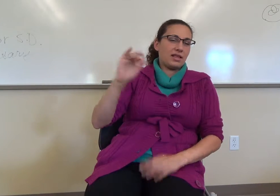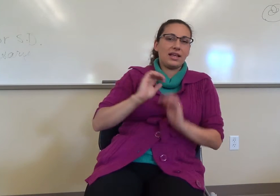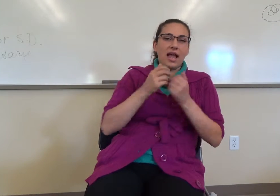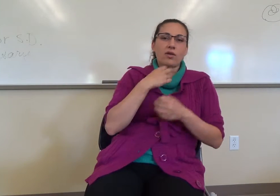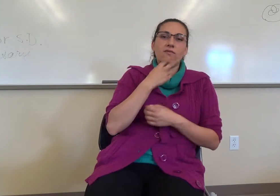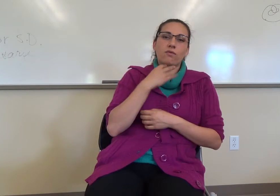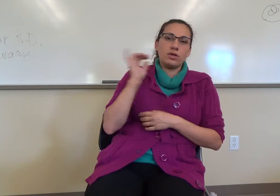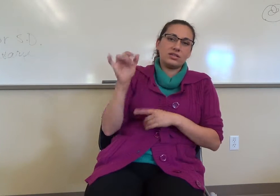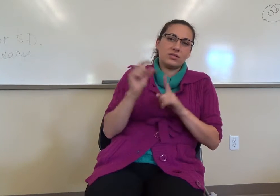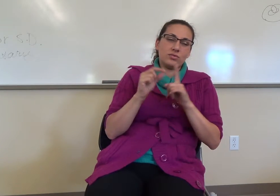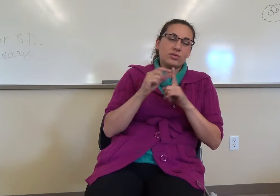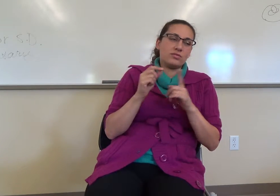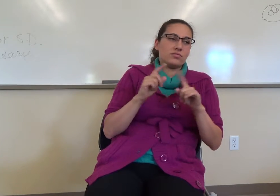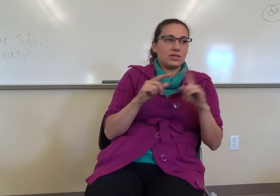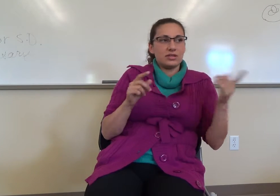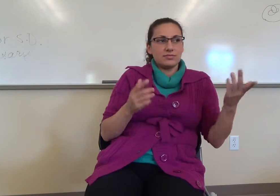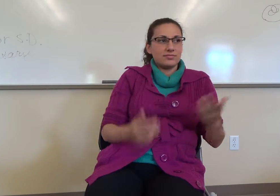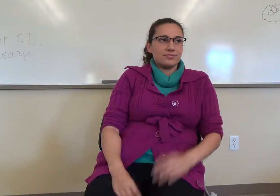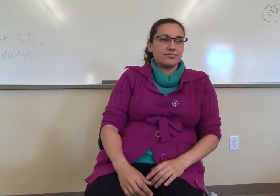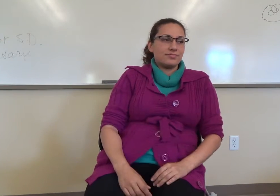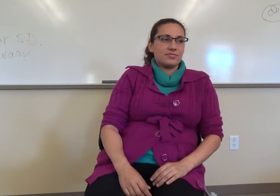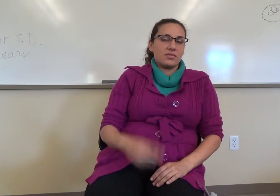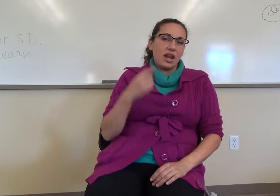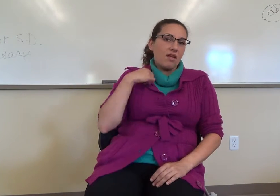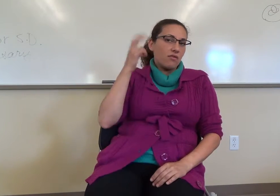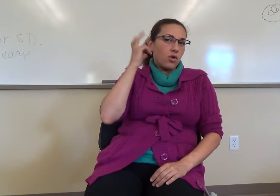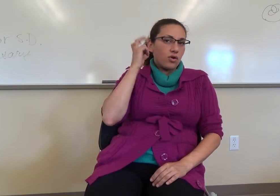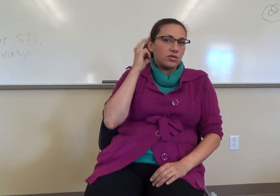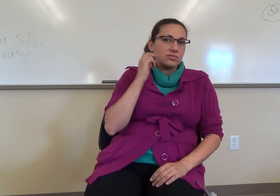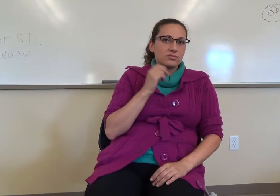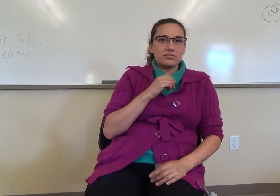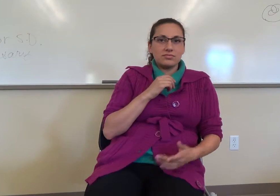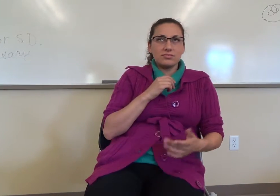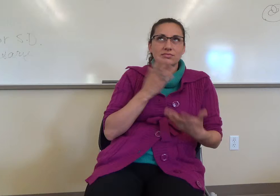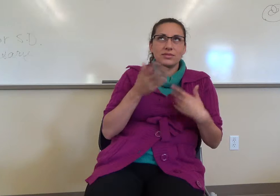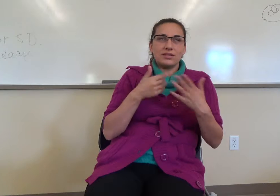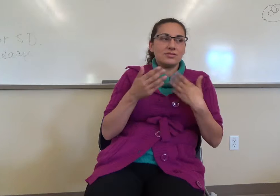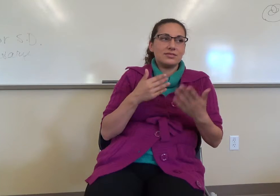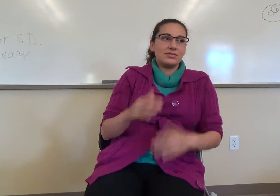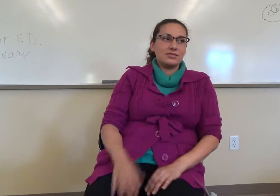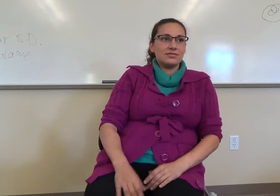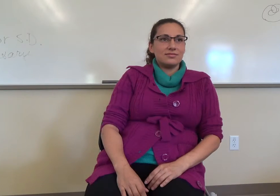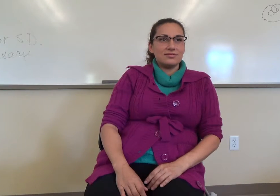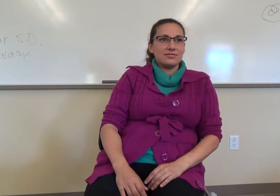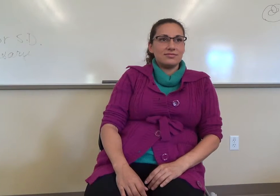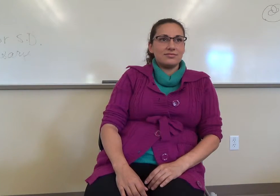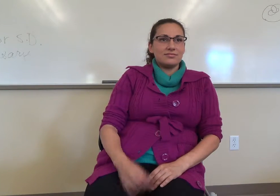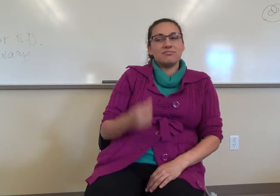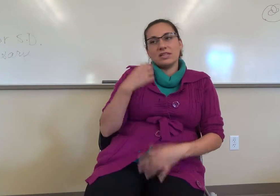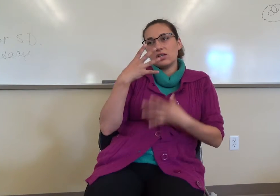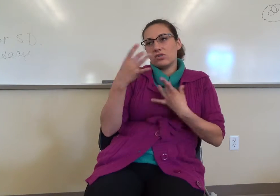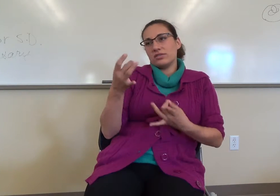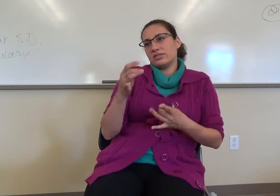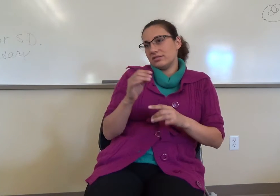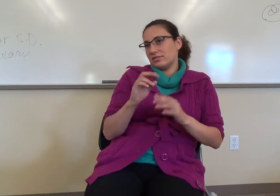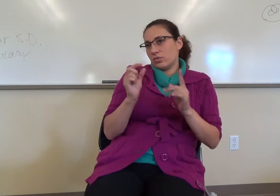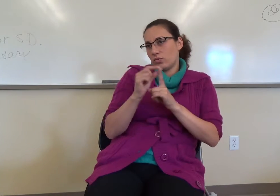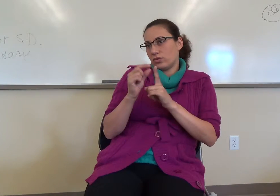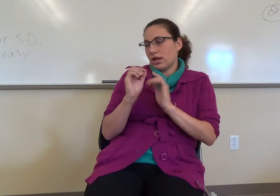also pronounces it Tibetan, but I've heard it pronounced Tibetan. It's interesting how those things get changed. What does this word